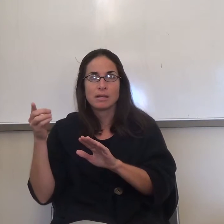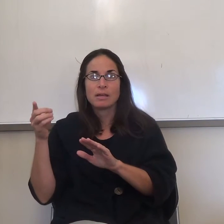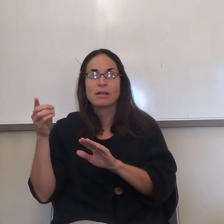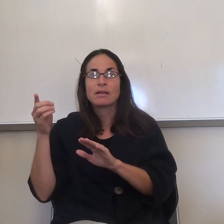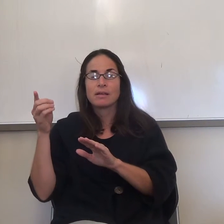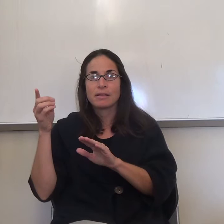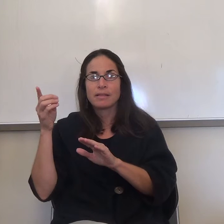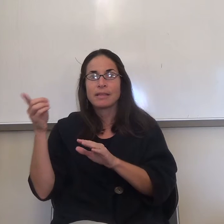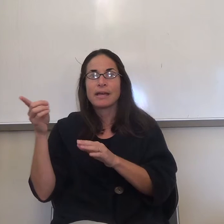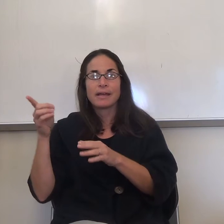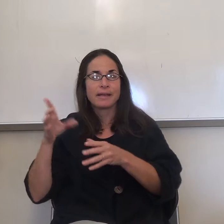possessing,